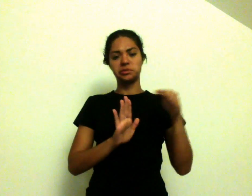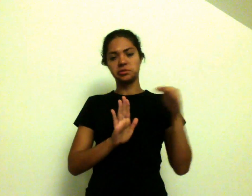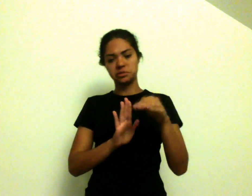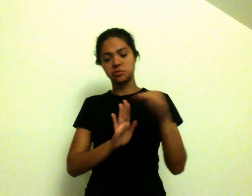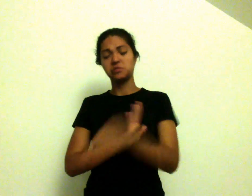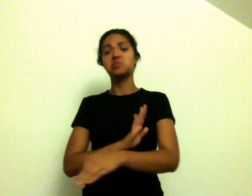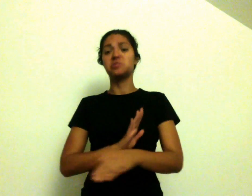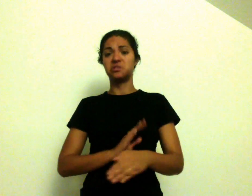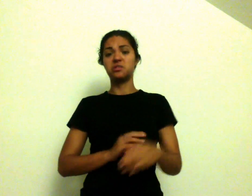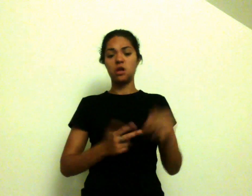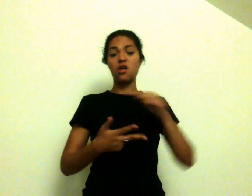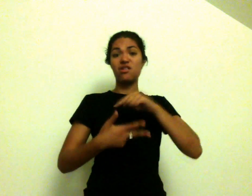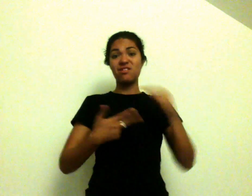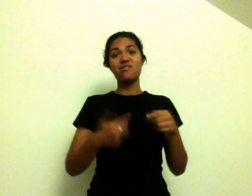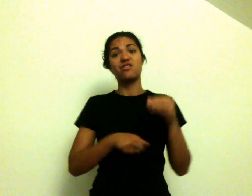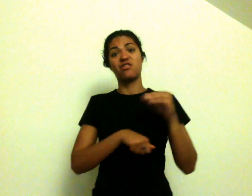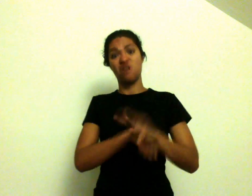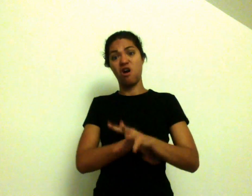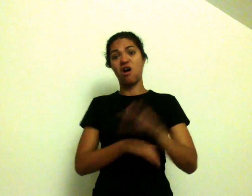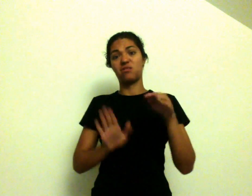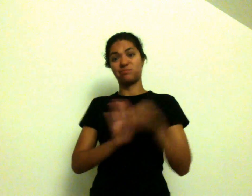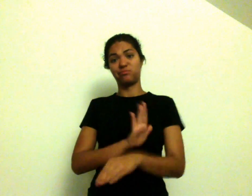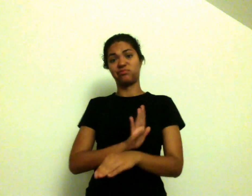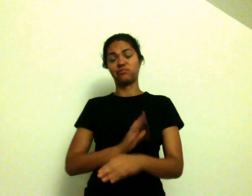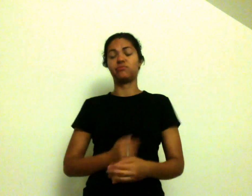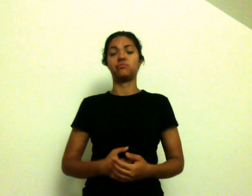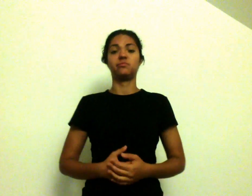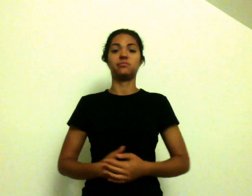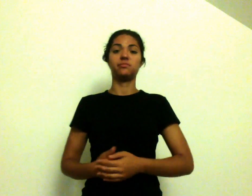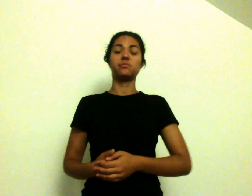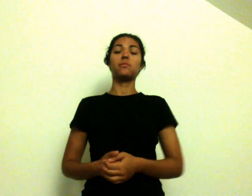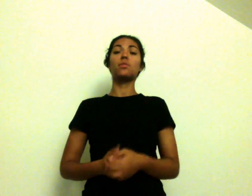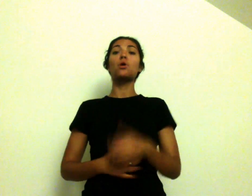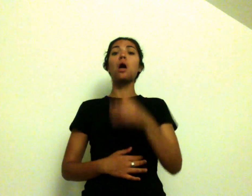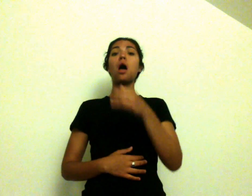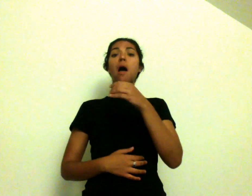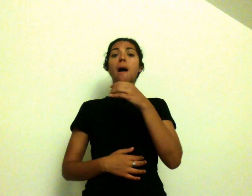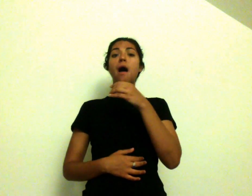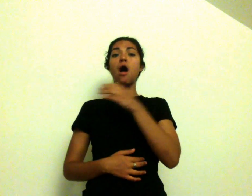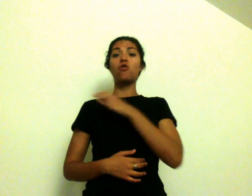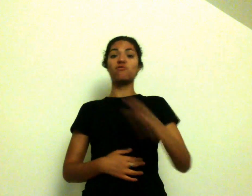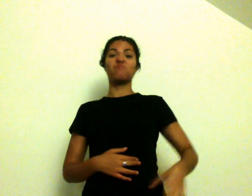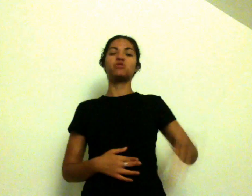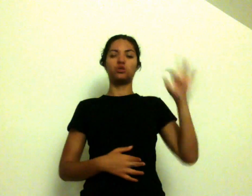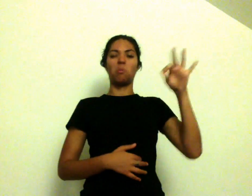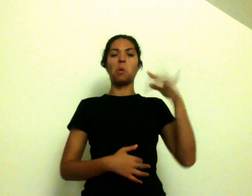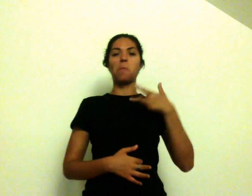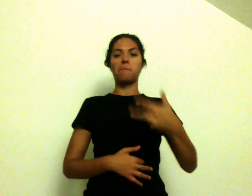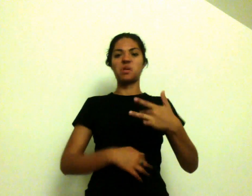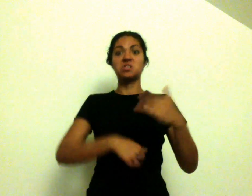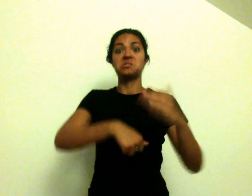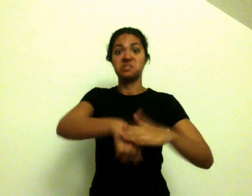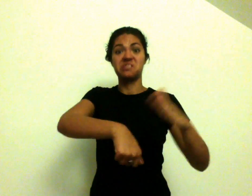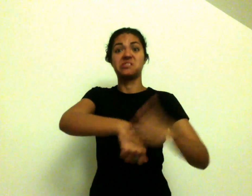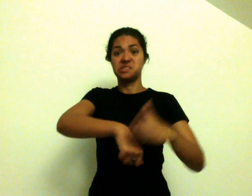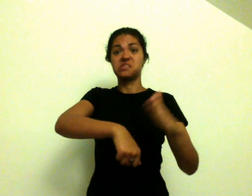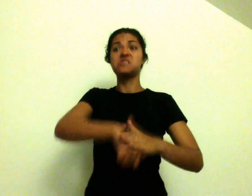the only one who's sort of sounding forth this warning, listen to Yankelovich and how he ends his extensive article on